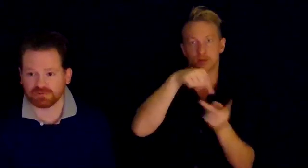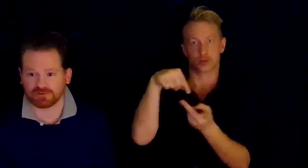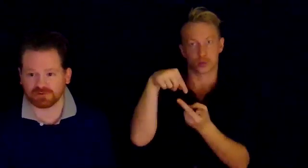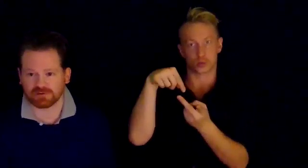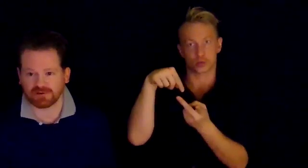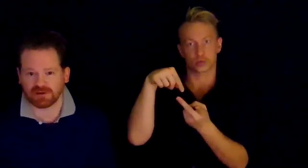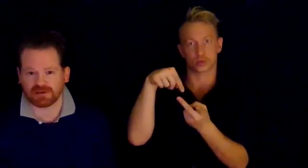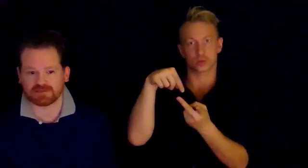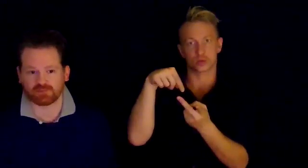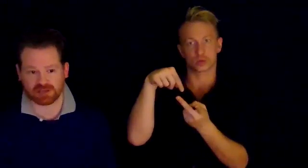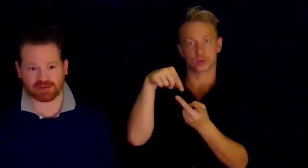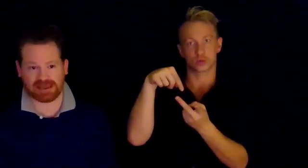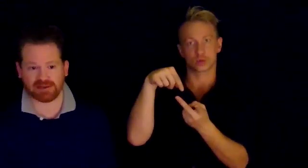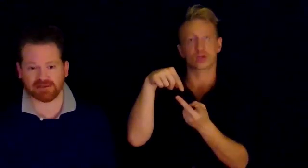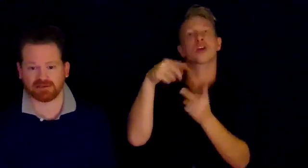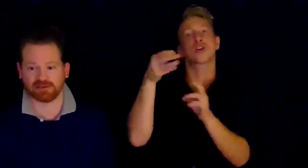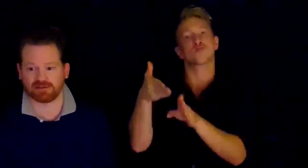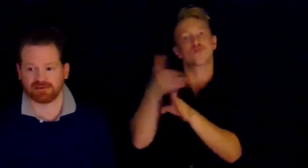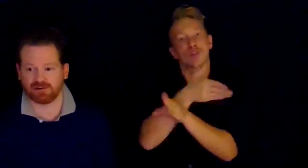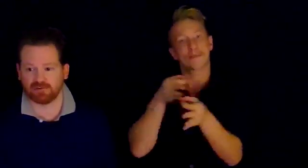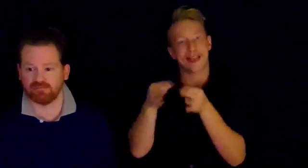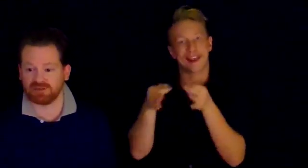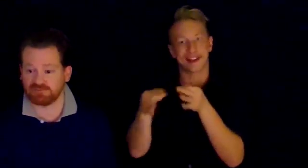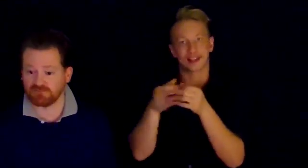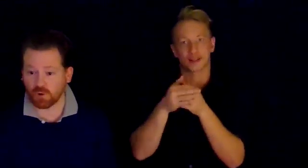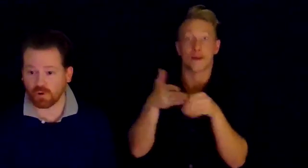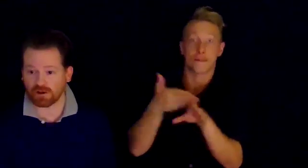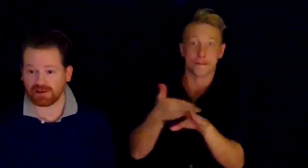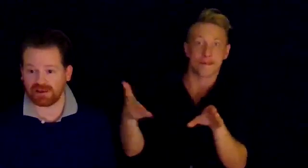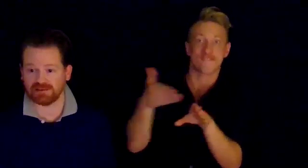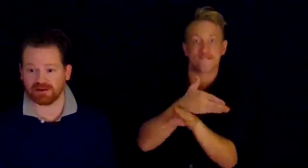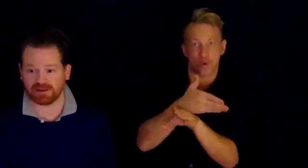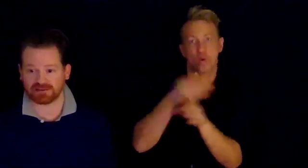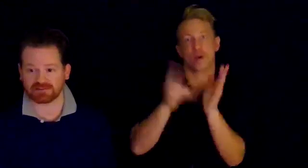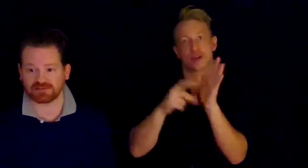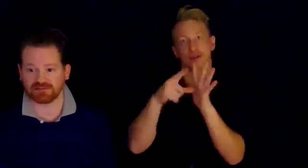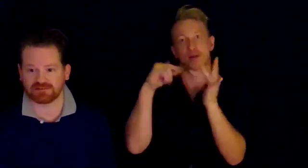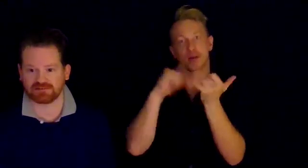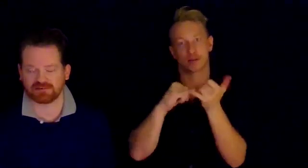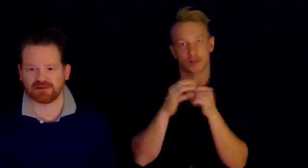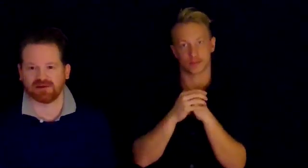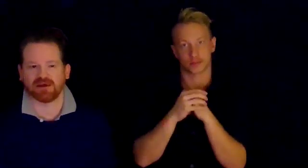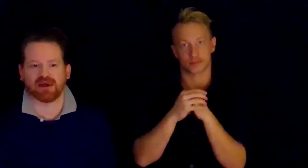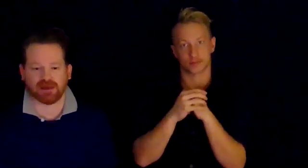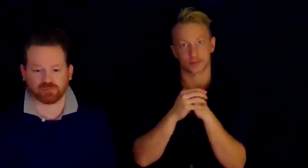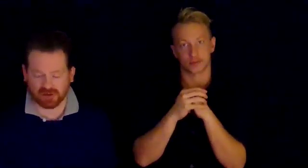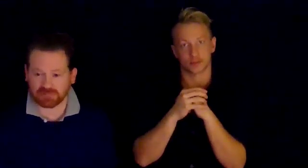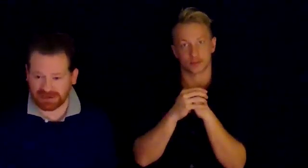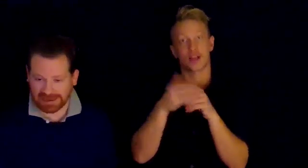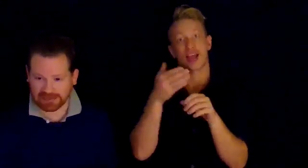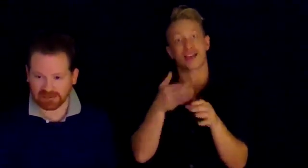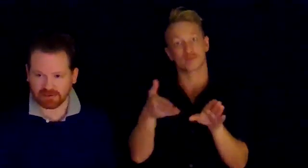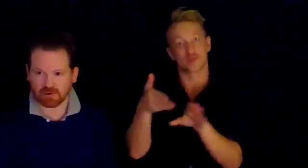and 2 is pre-planning before NDIS